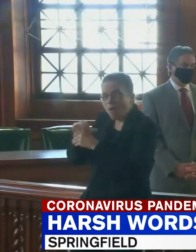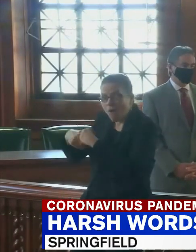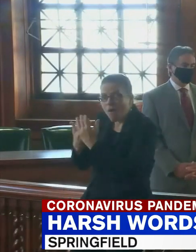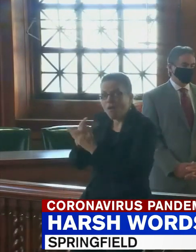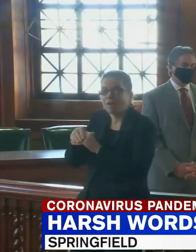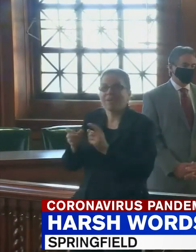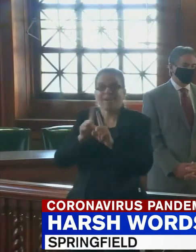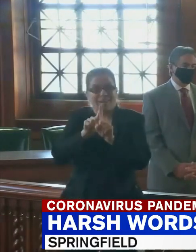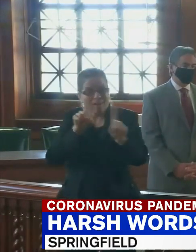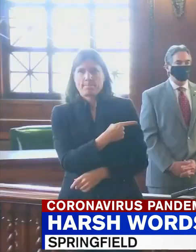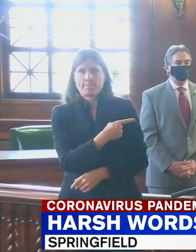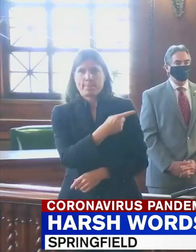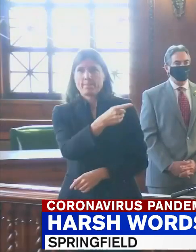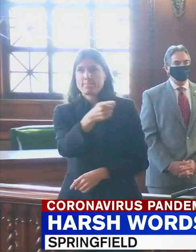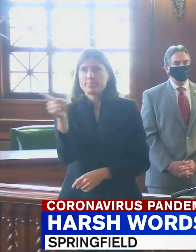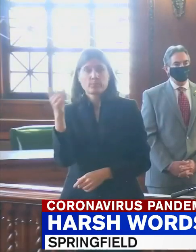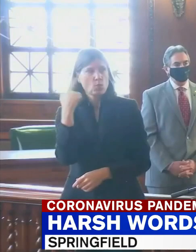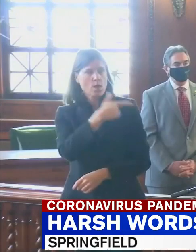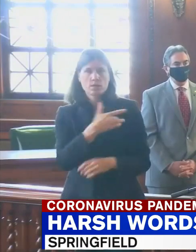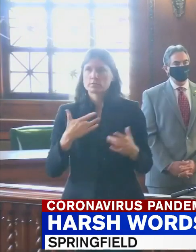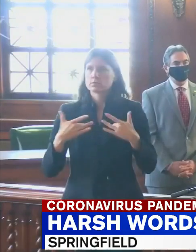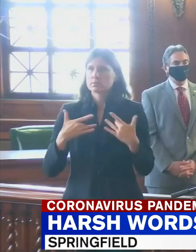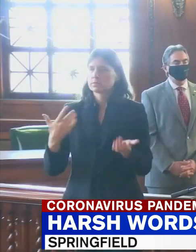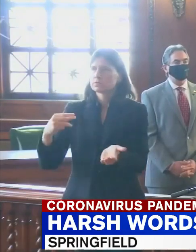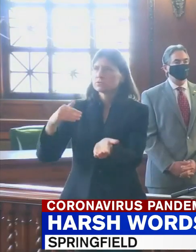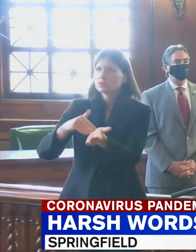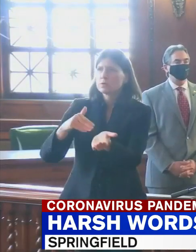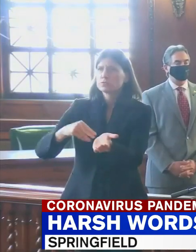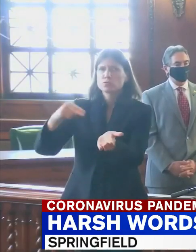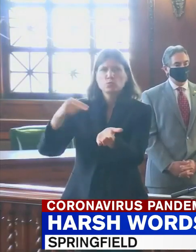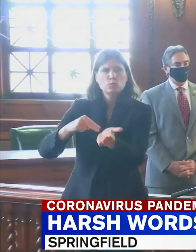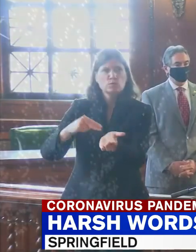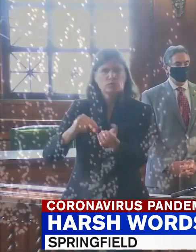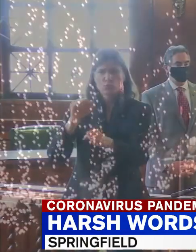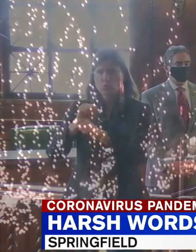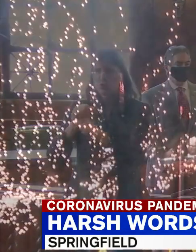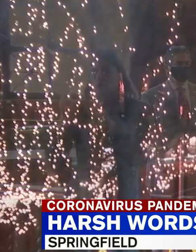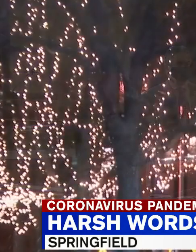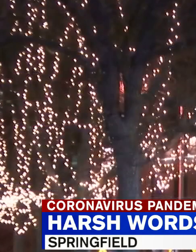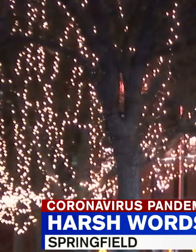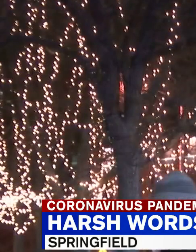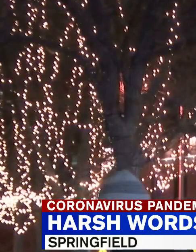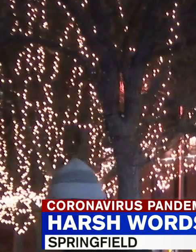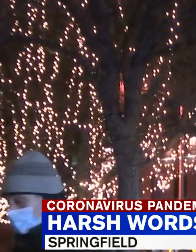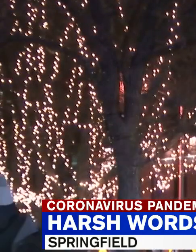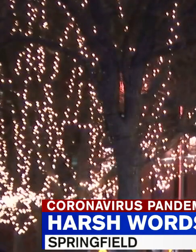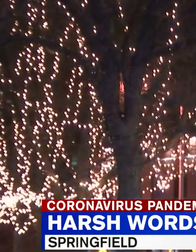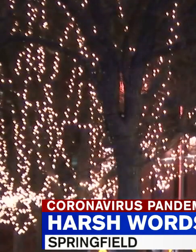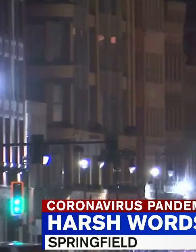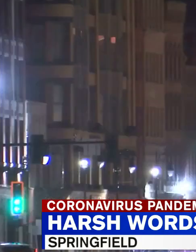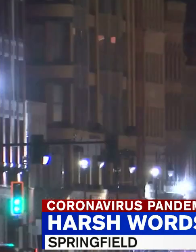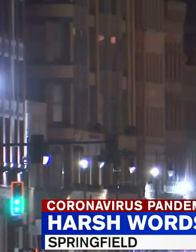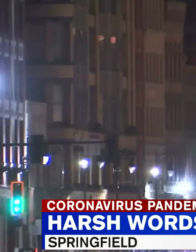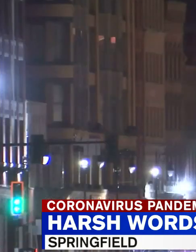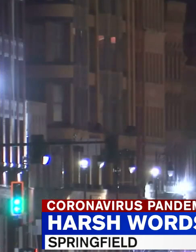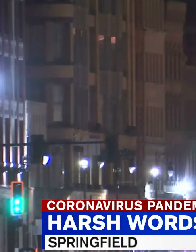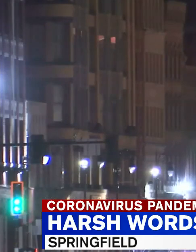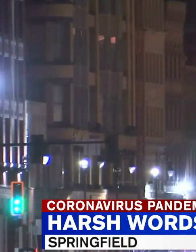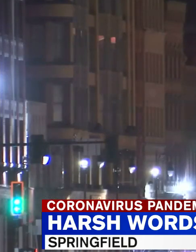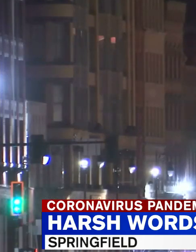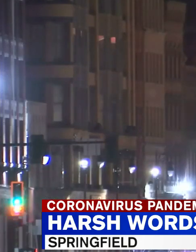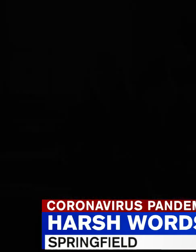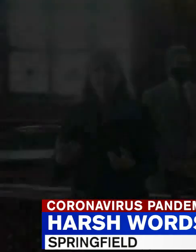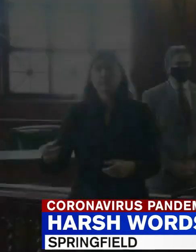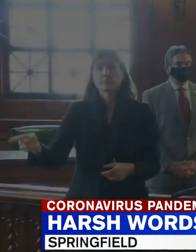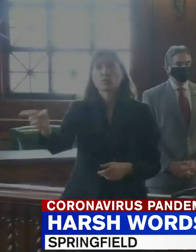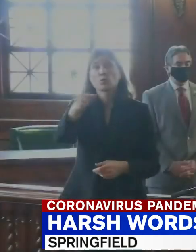their distancing? Dr. Mark Kerouac, CEO and president of Bay State Health, says the virus is not slowing down and people need to